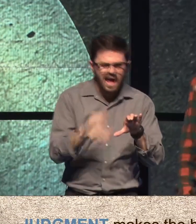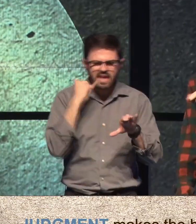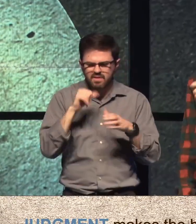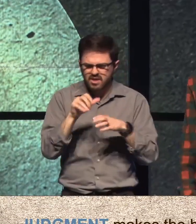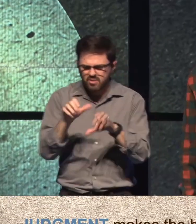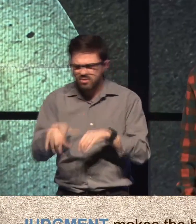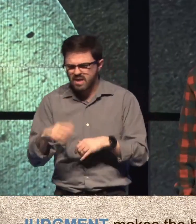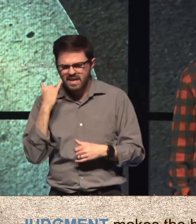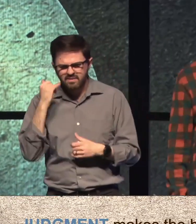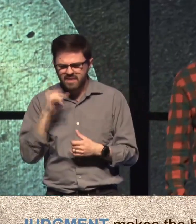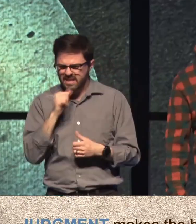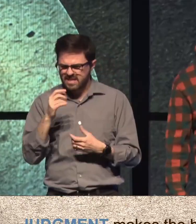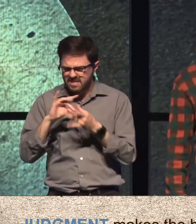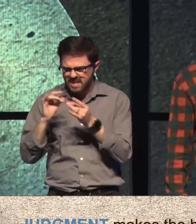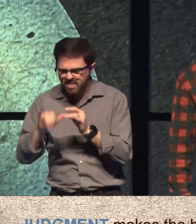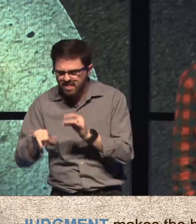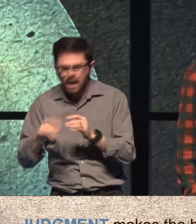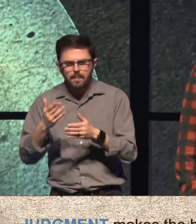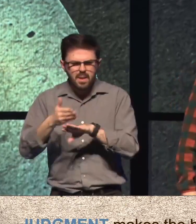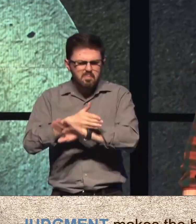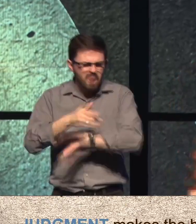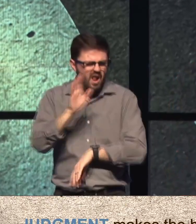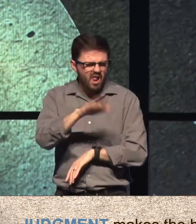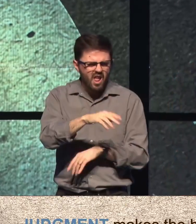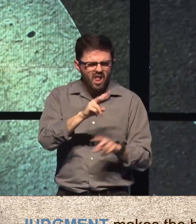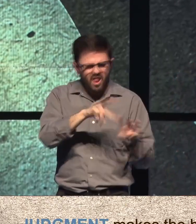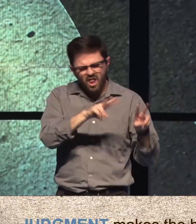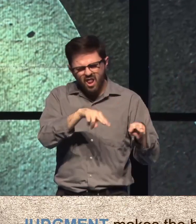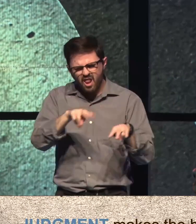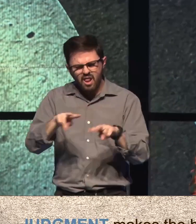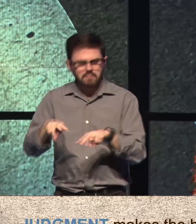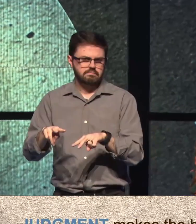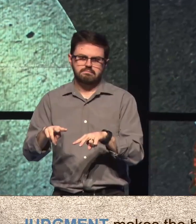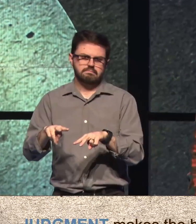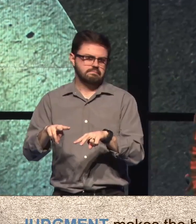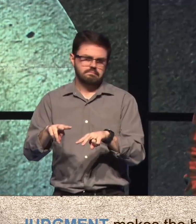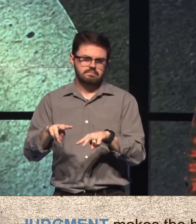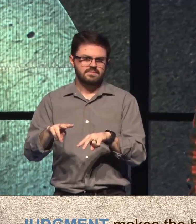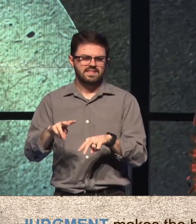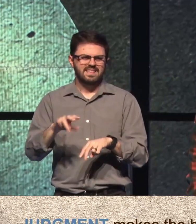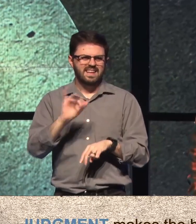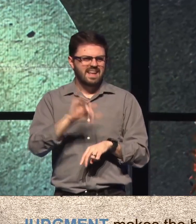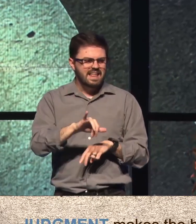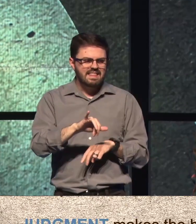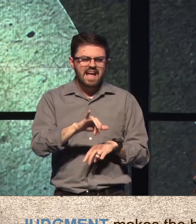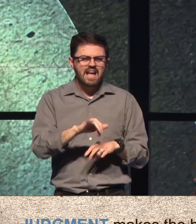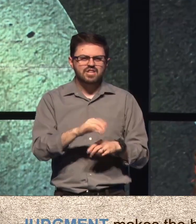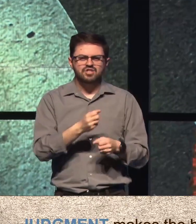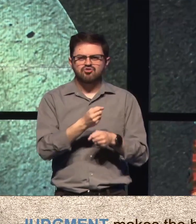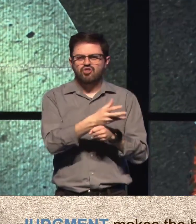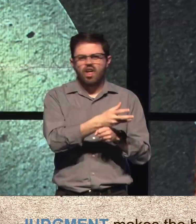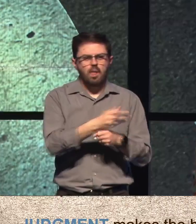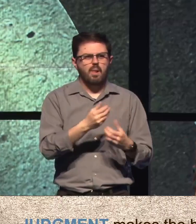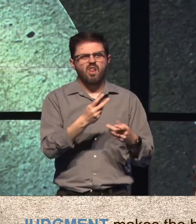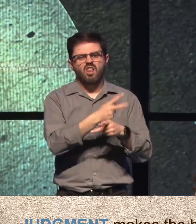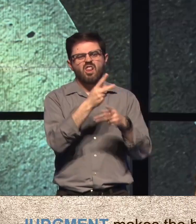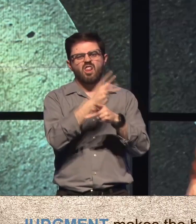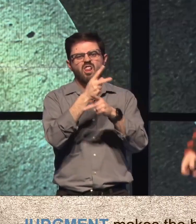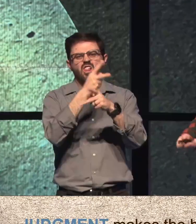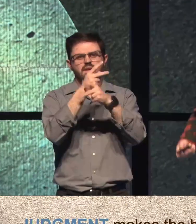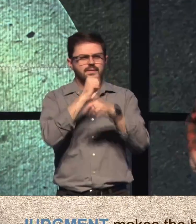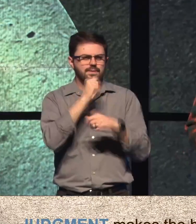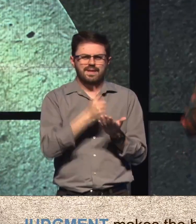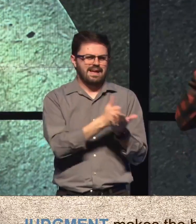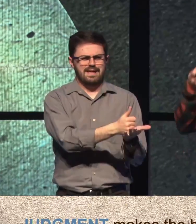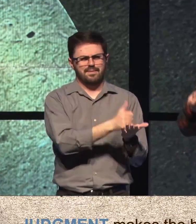if they would have said this, if they would have gone to work, if they would. All that does is weigh the burden down. You're not elevating